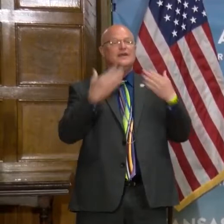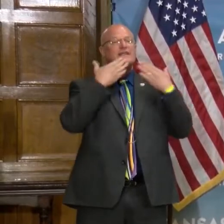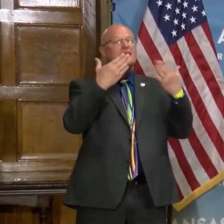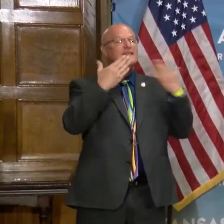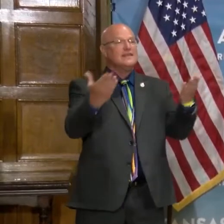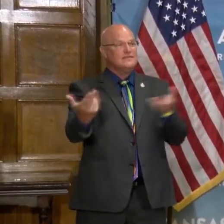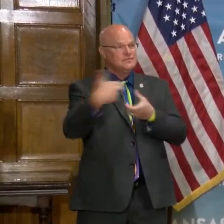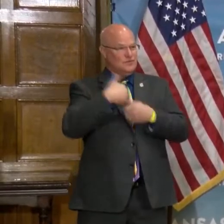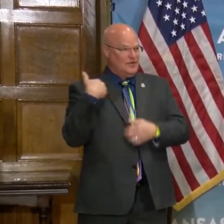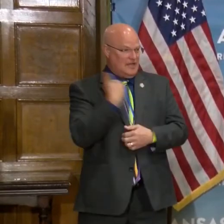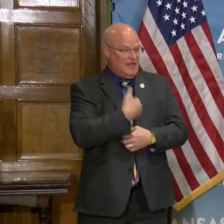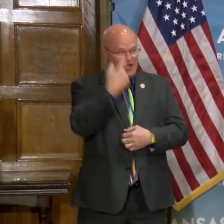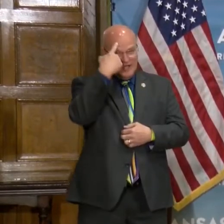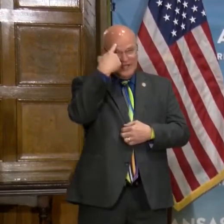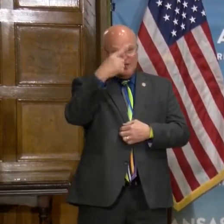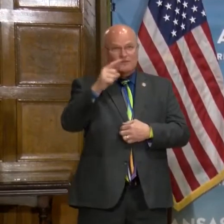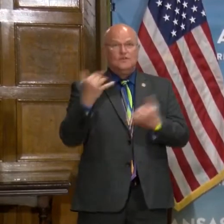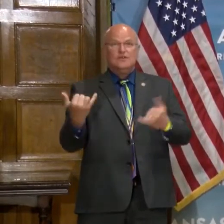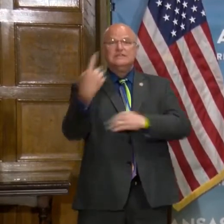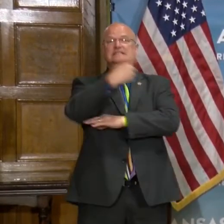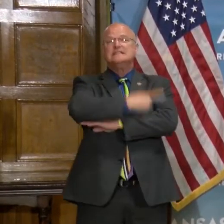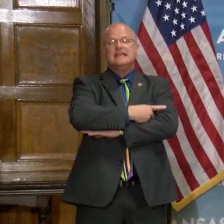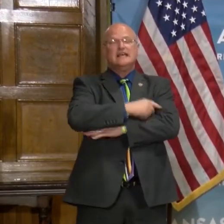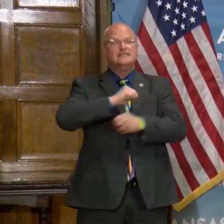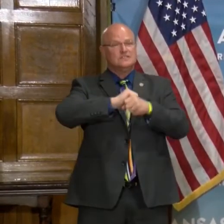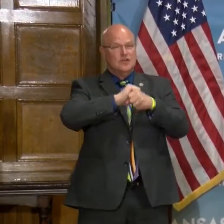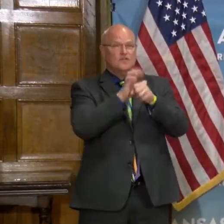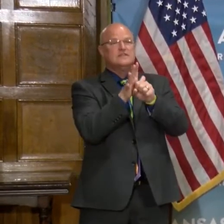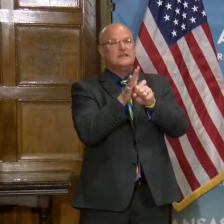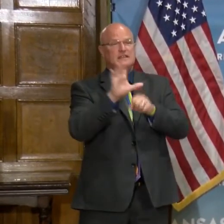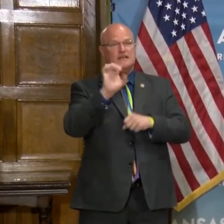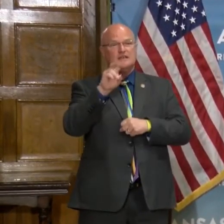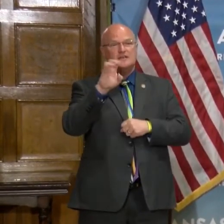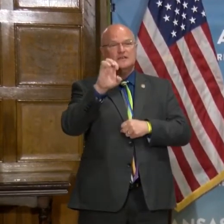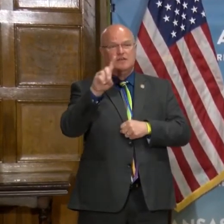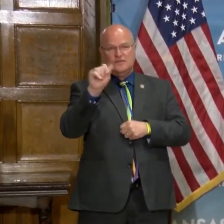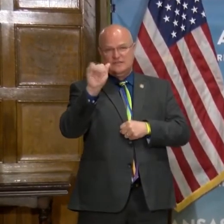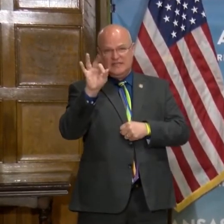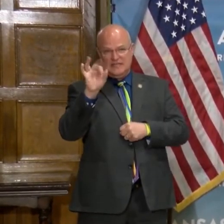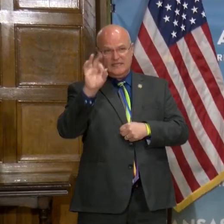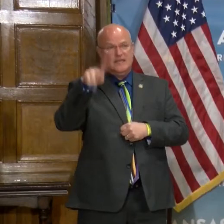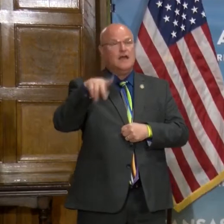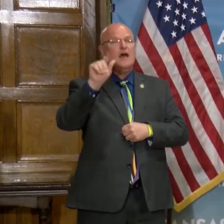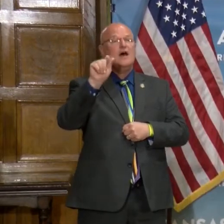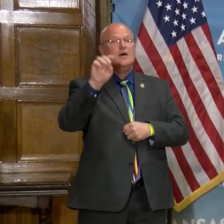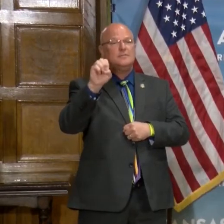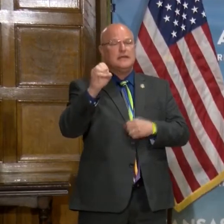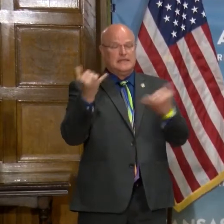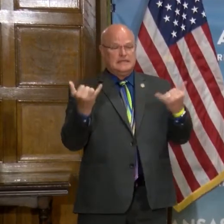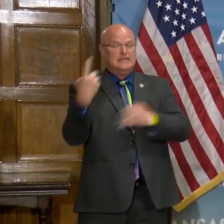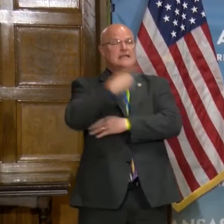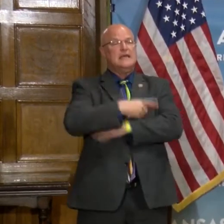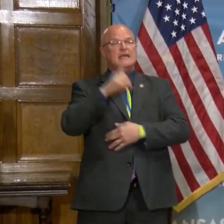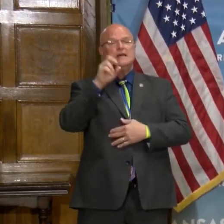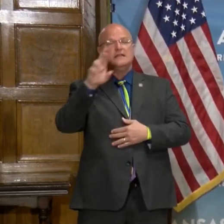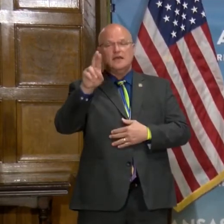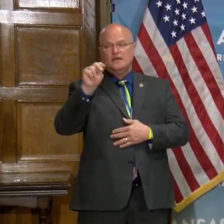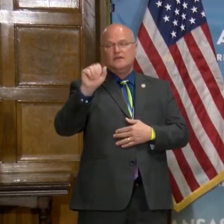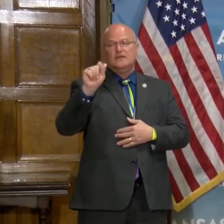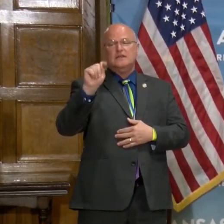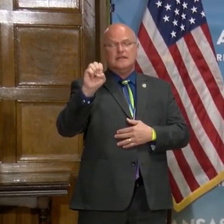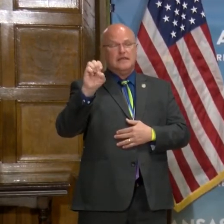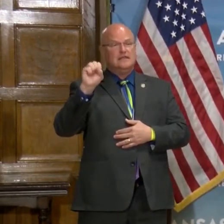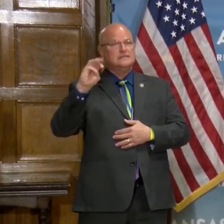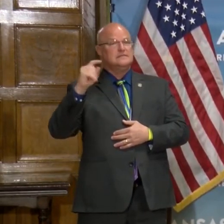thank everybody for joining me for today's COVID-19 update. And I'm joined by Dr. Nate Smith, Secretary